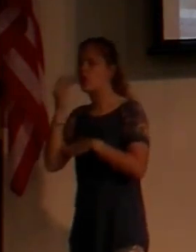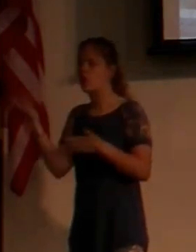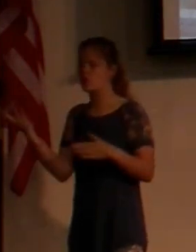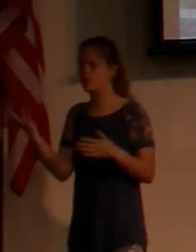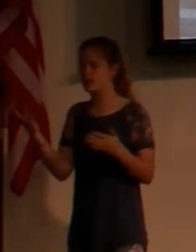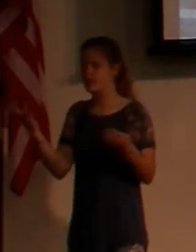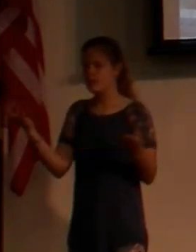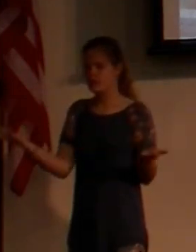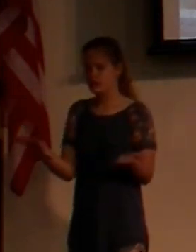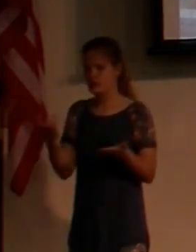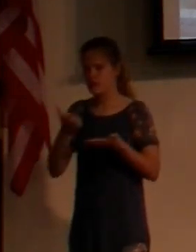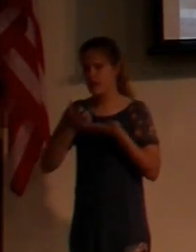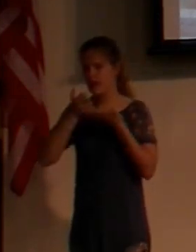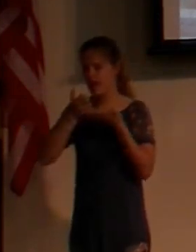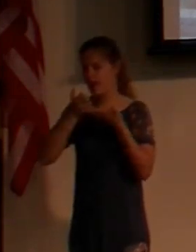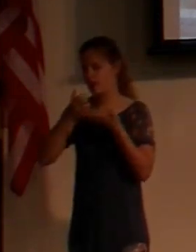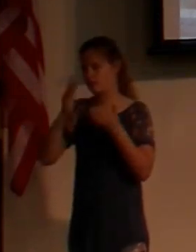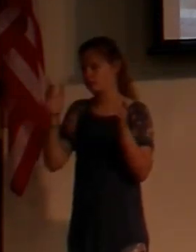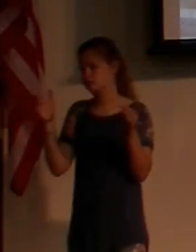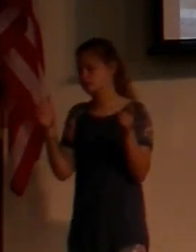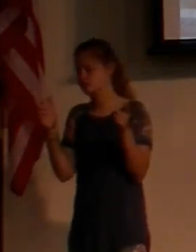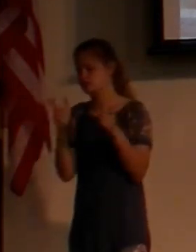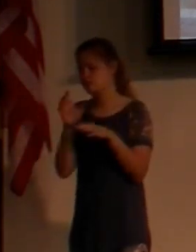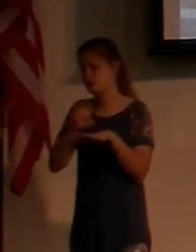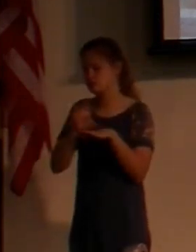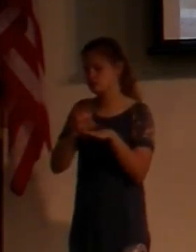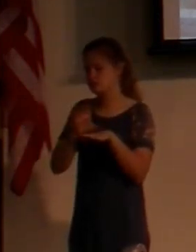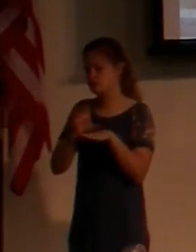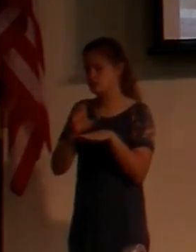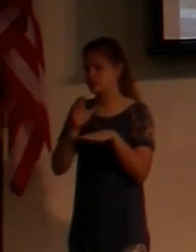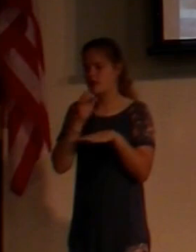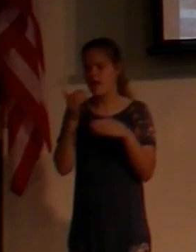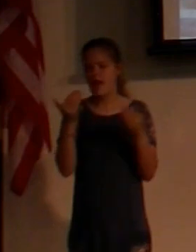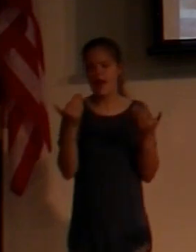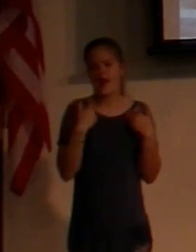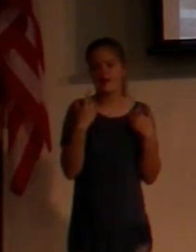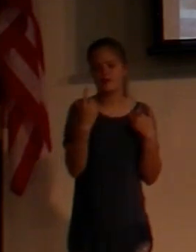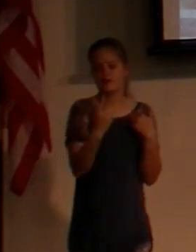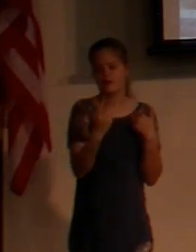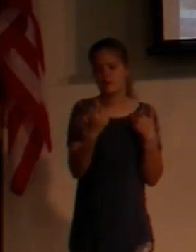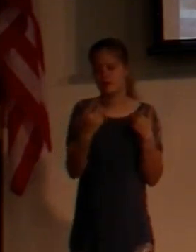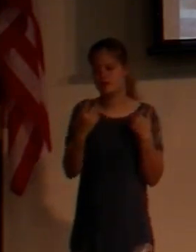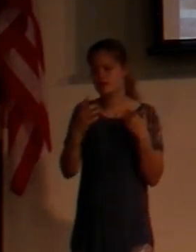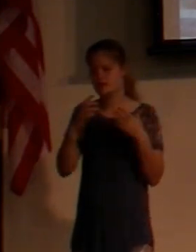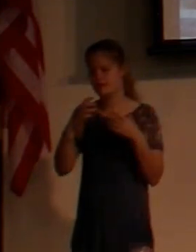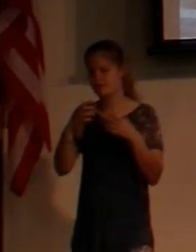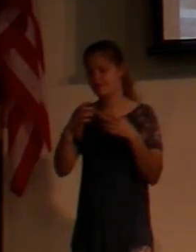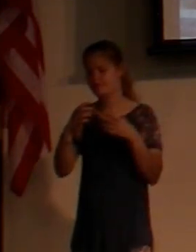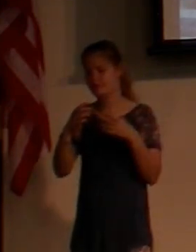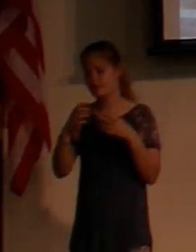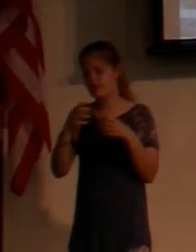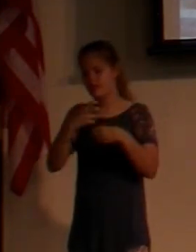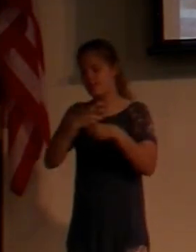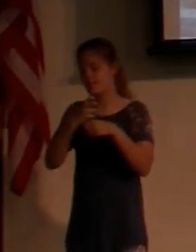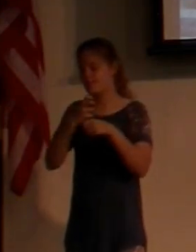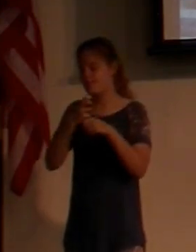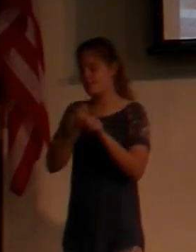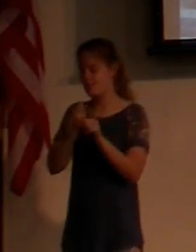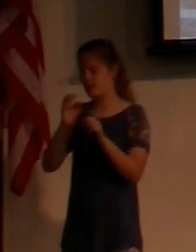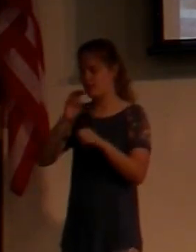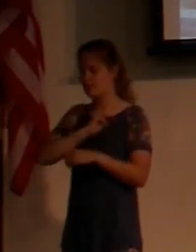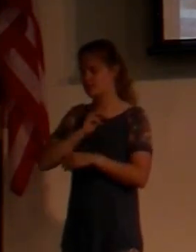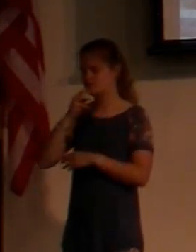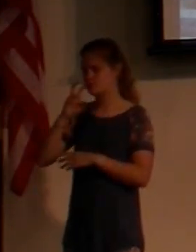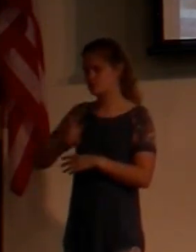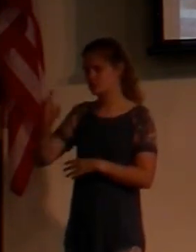small churches who don't have someone to organize mission trips for them. And so go back to your home churches. Tell your neighboring churches about this ministry,